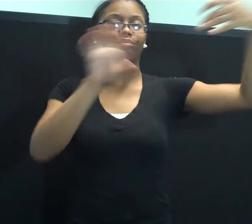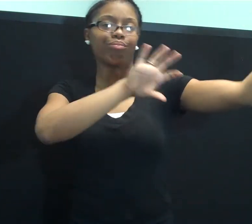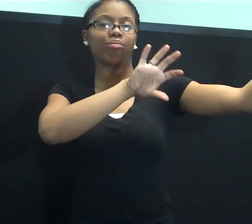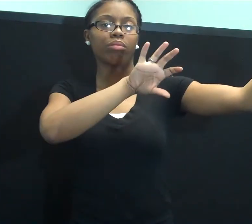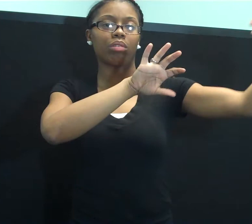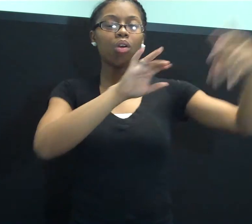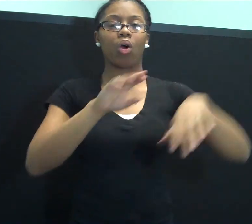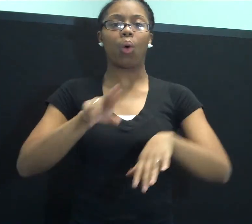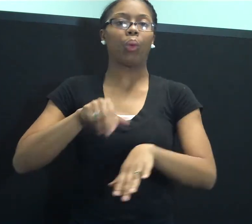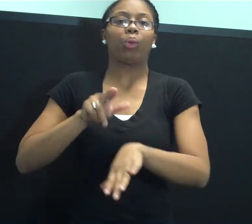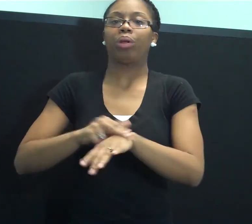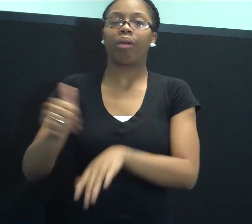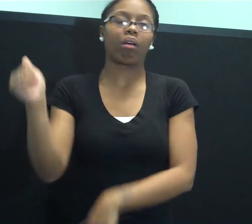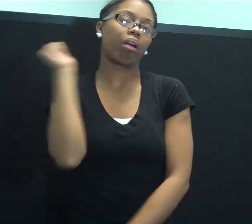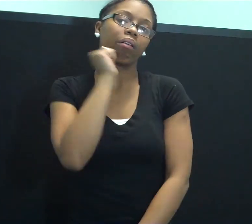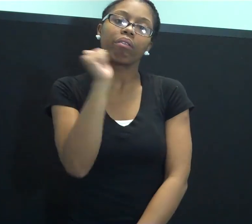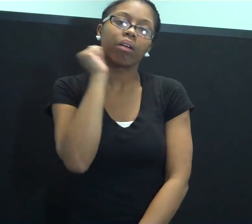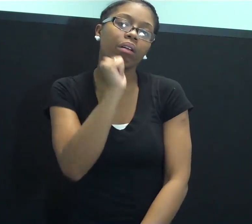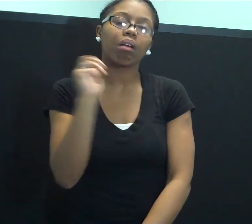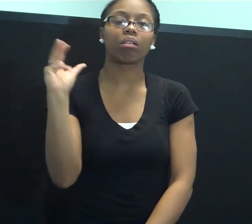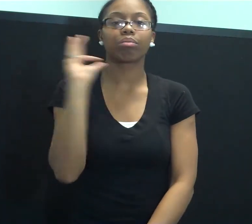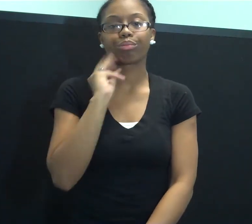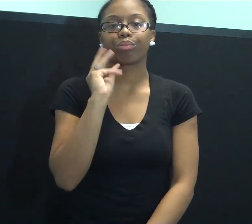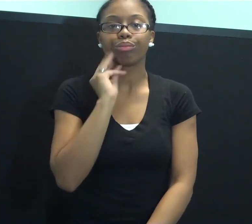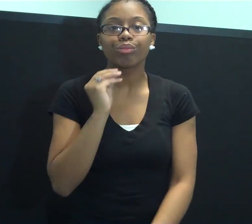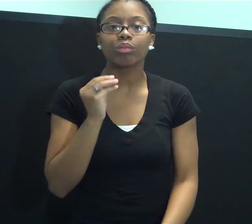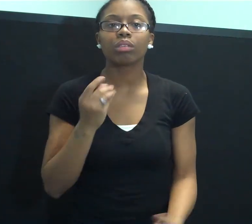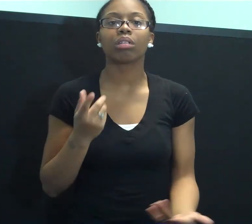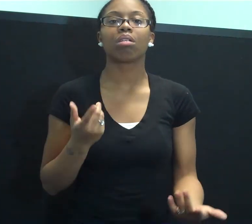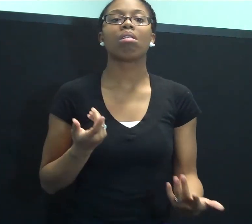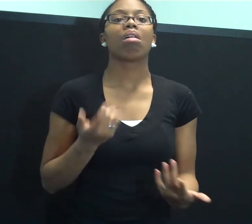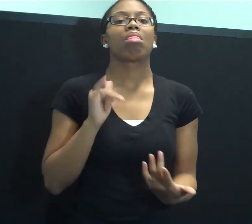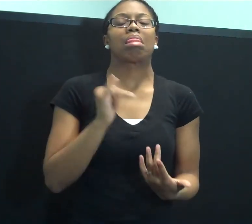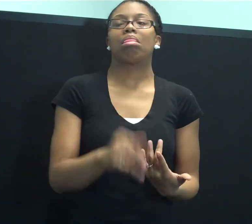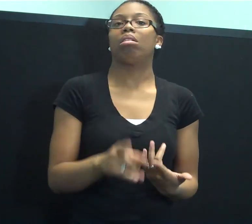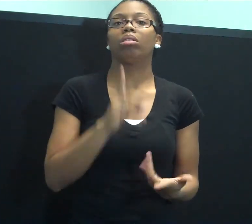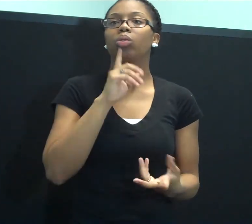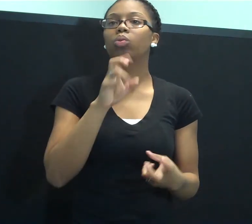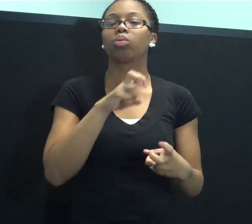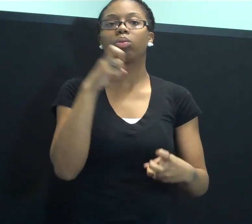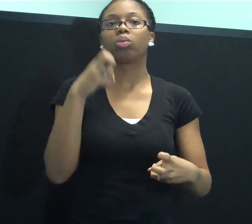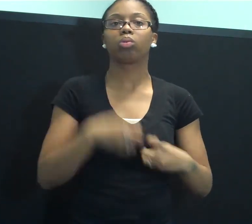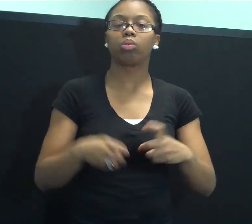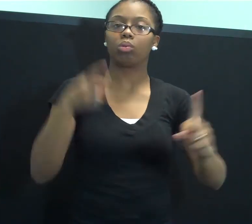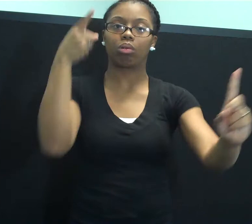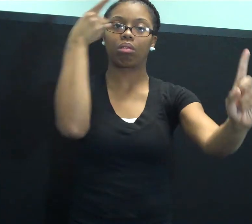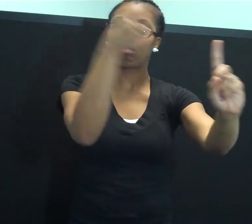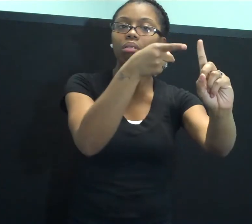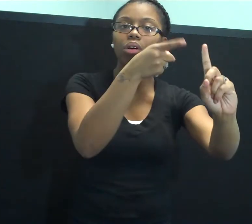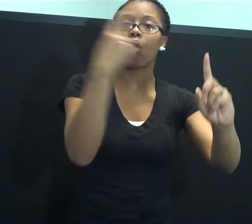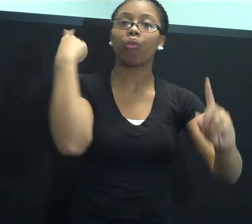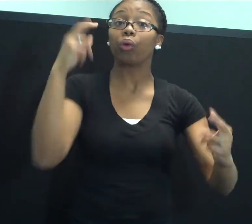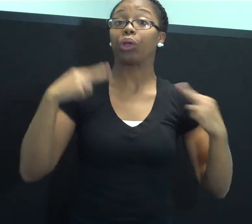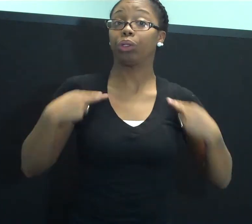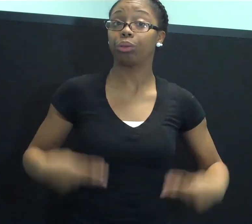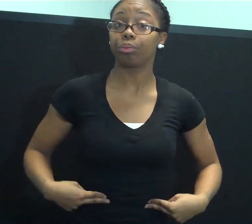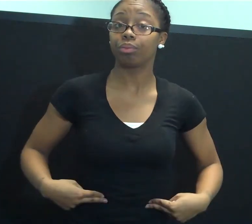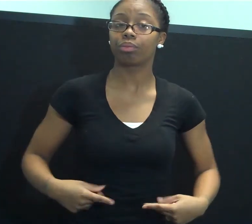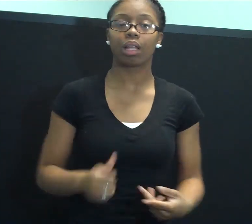ordinary, everyday experience is one of the crucial goals of human life. This is not so in